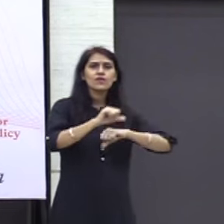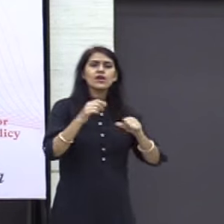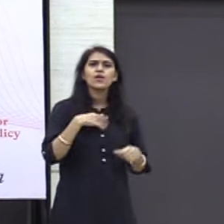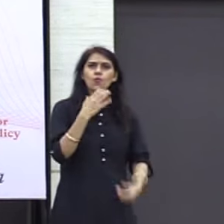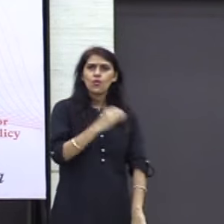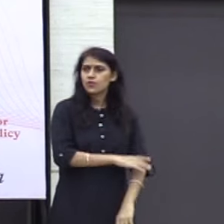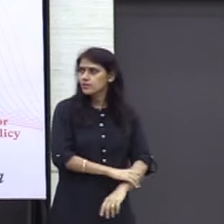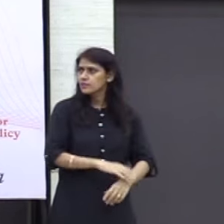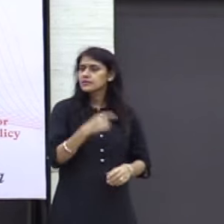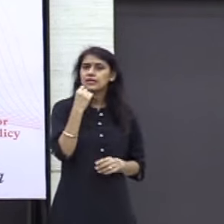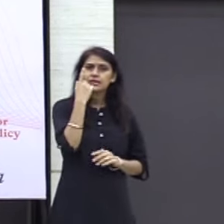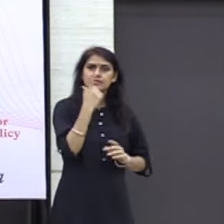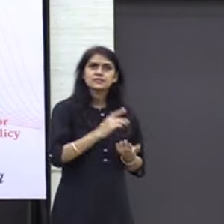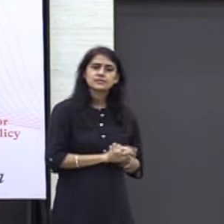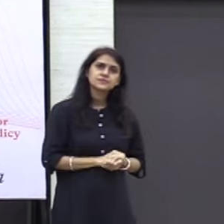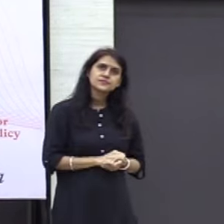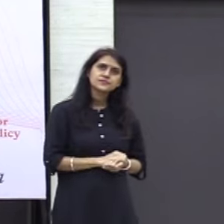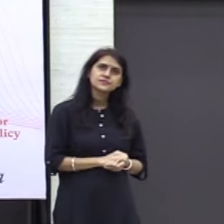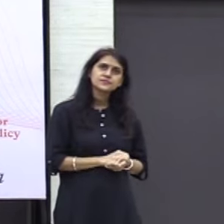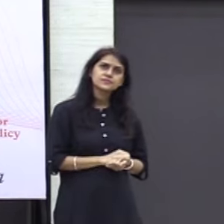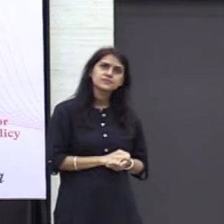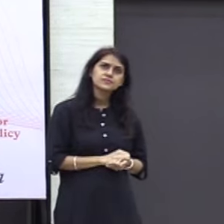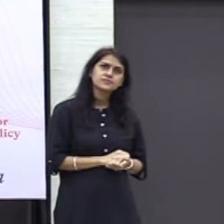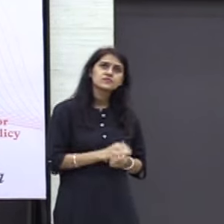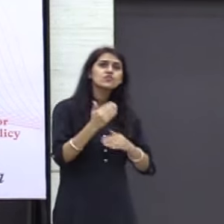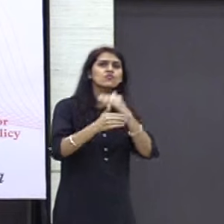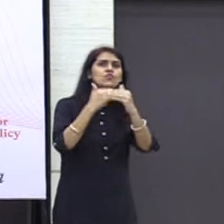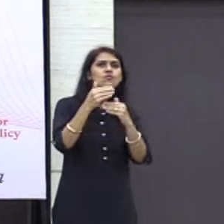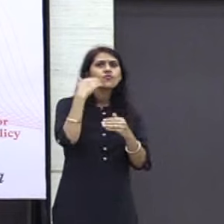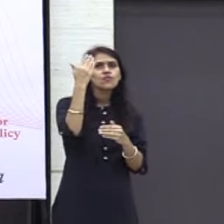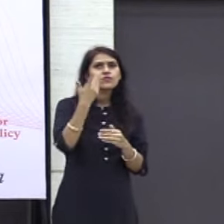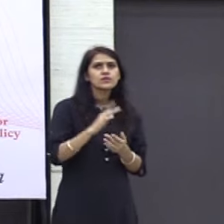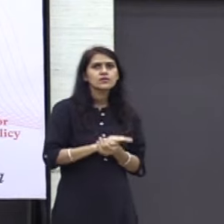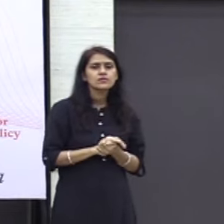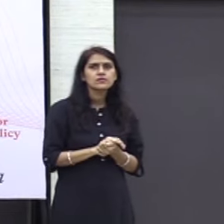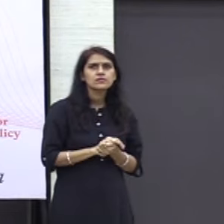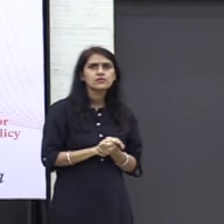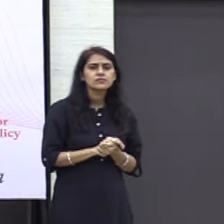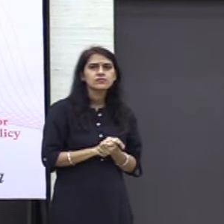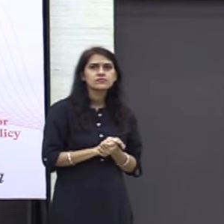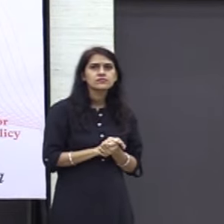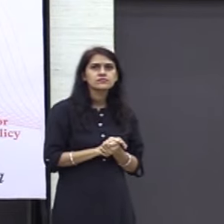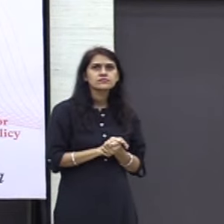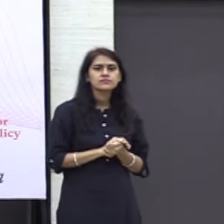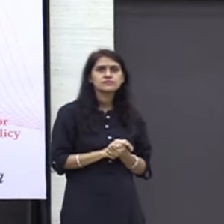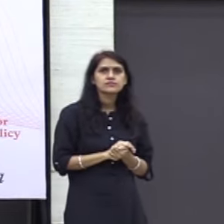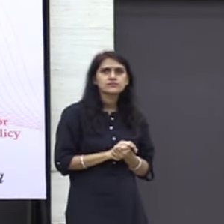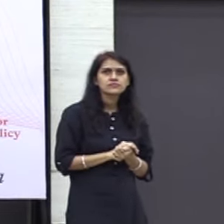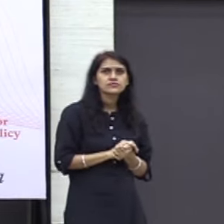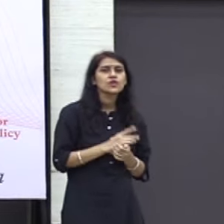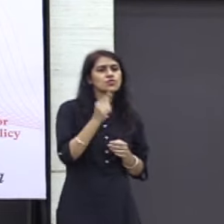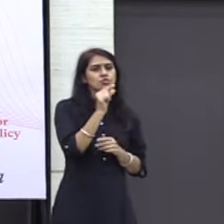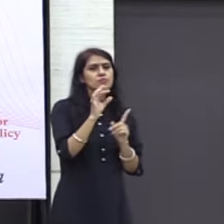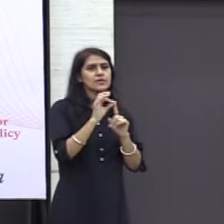understand the way forward. And also, as a previous UPSC aspirant, as of now,